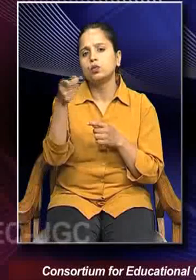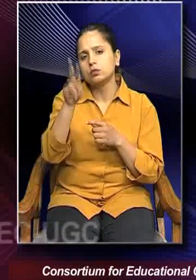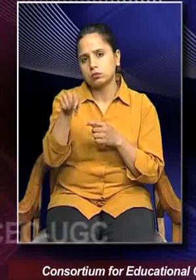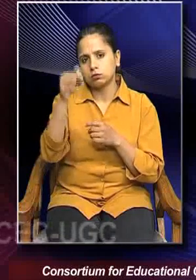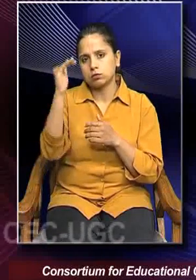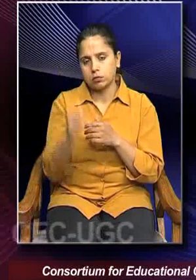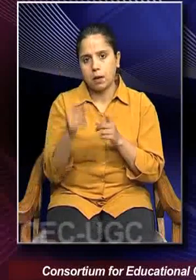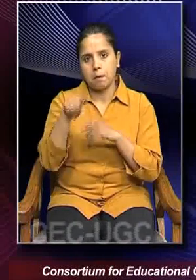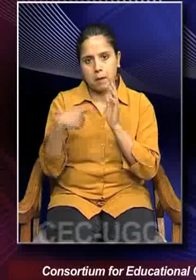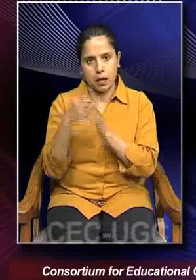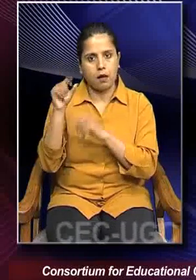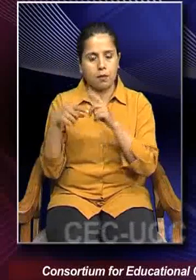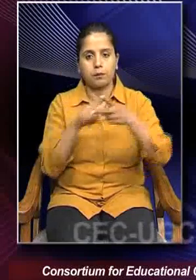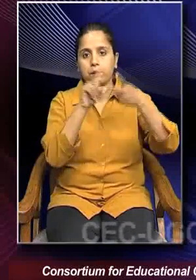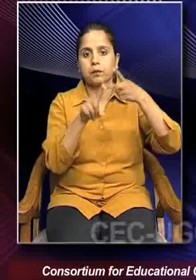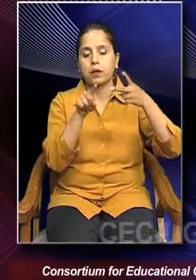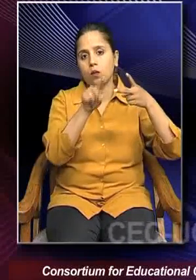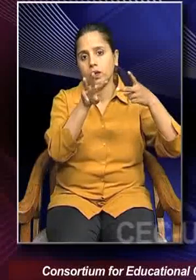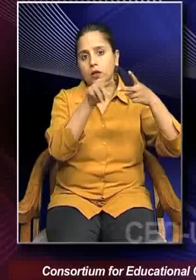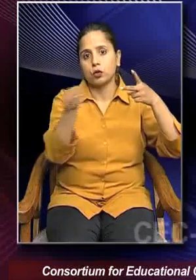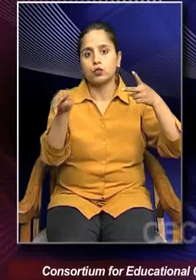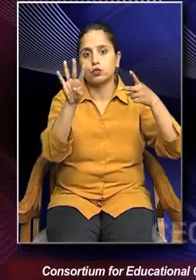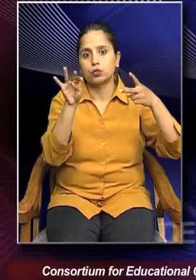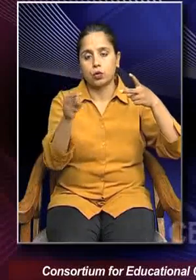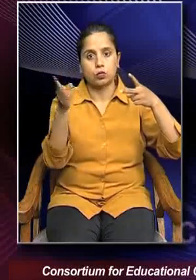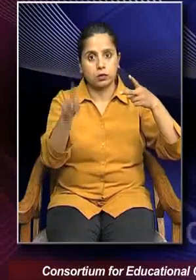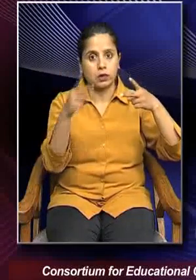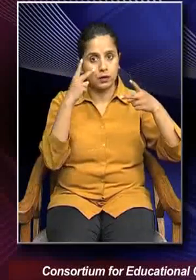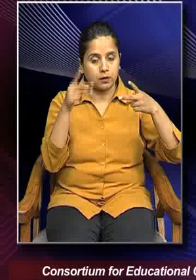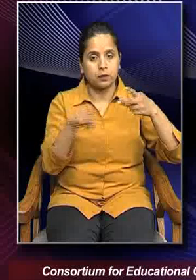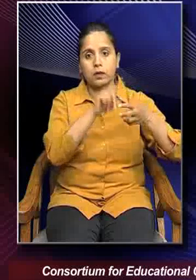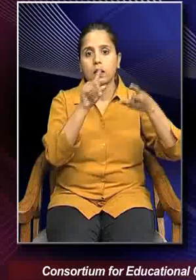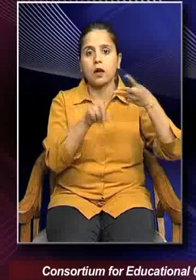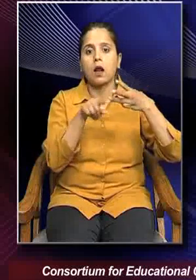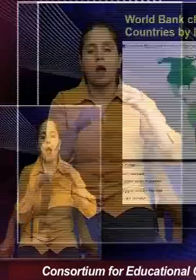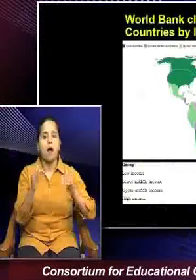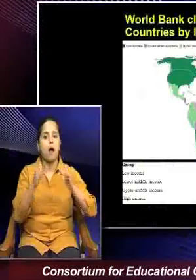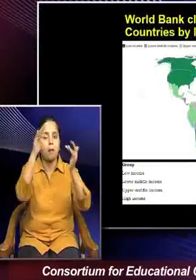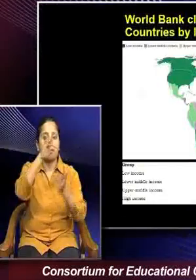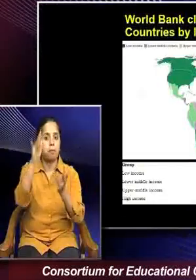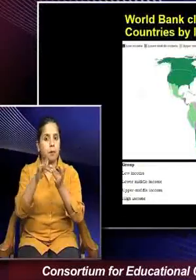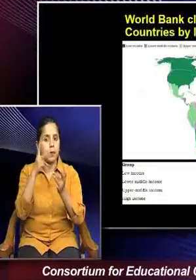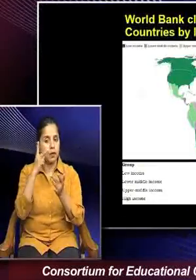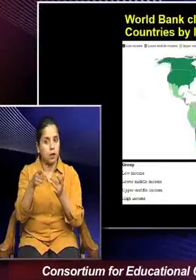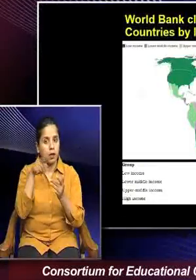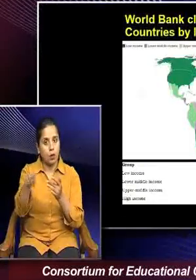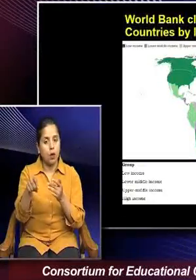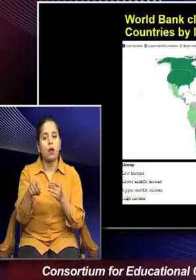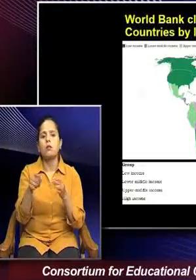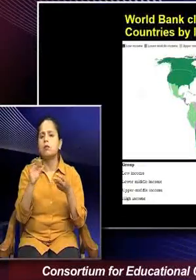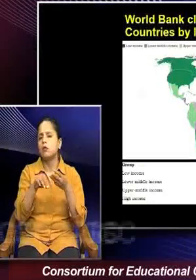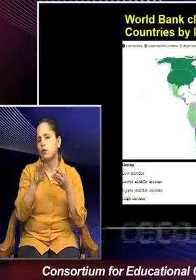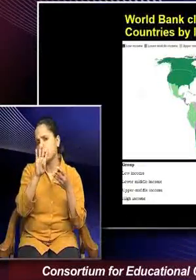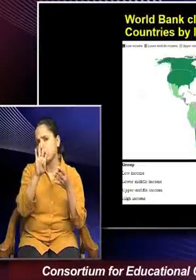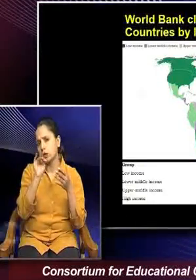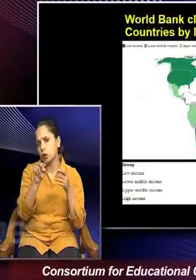low and middle income countries ranging from 1,000 to 4,000 US dollars. Then upper middle income countries where the per capita income varies from 4,000